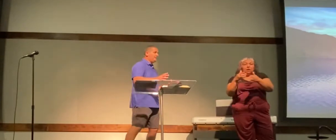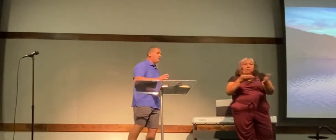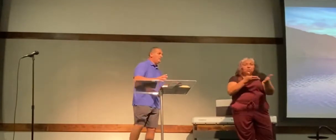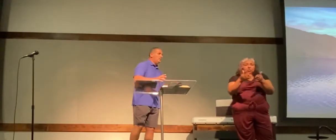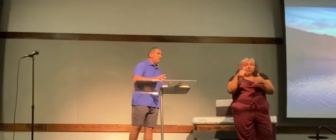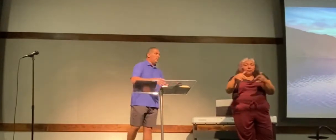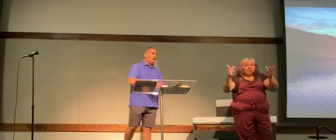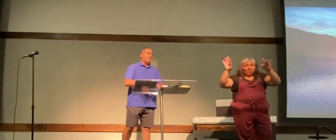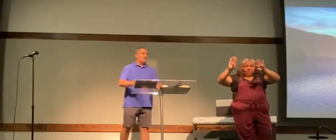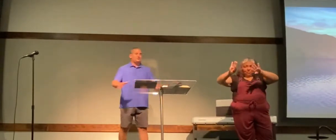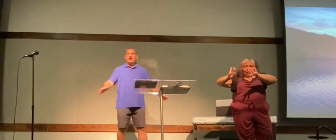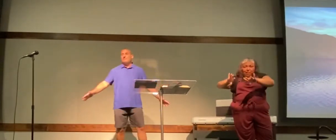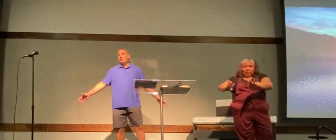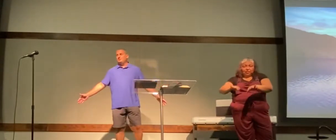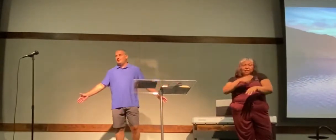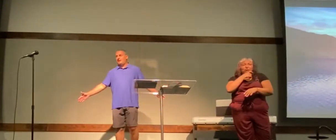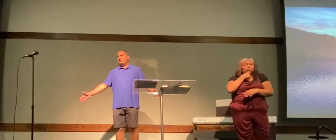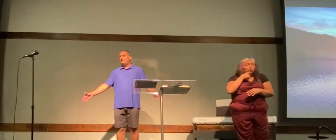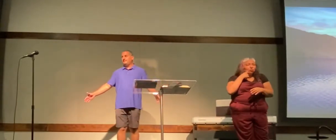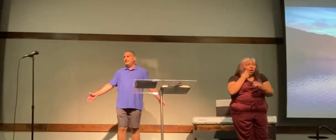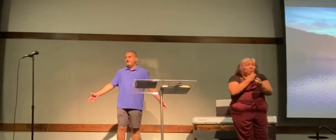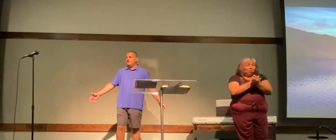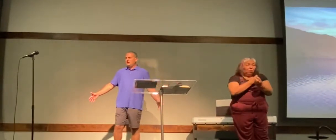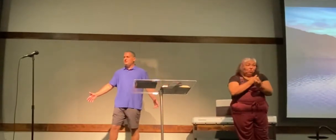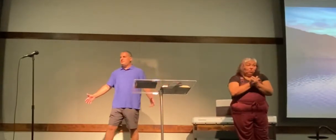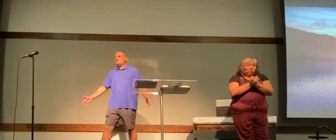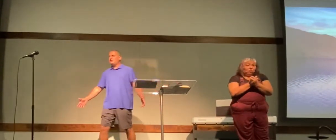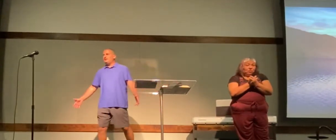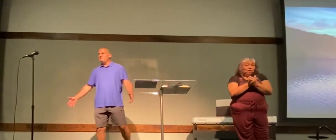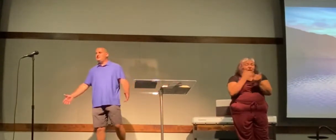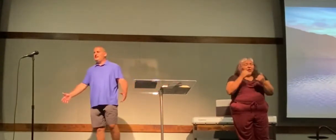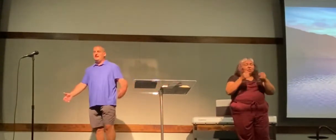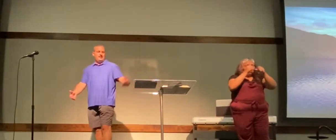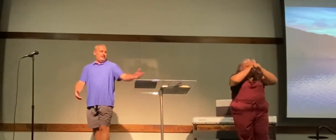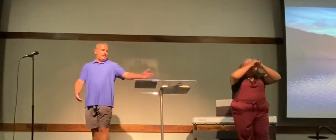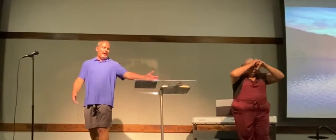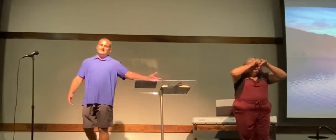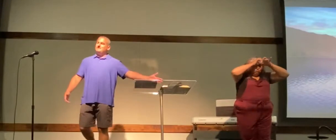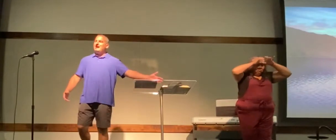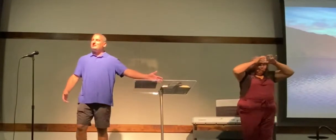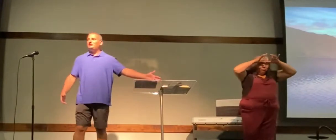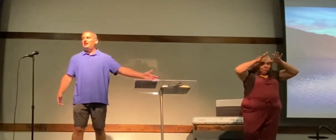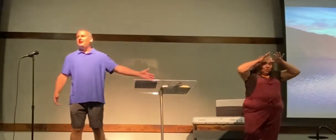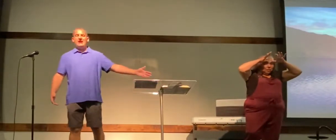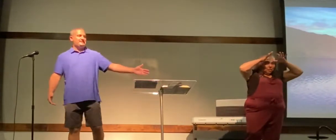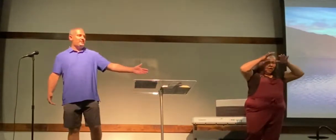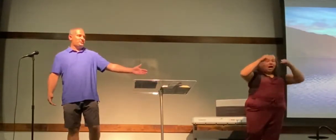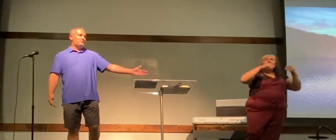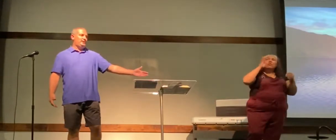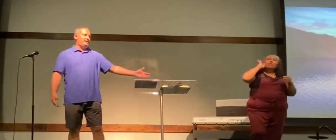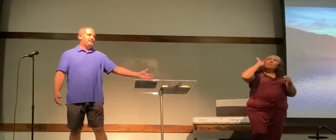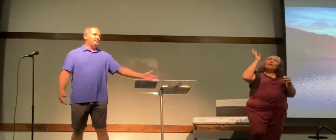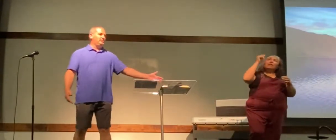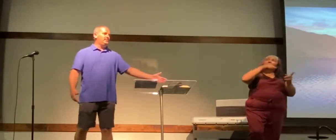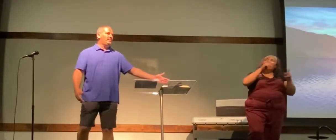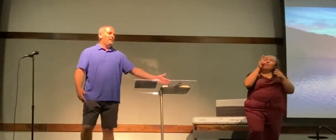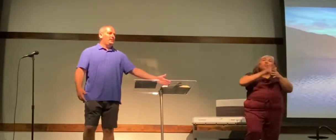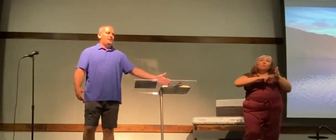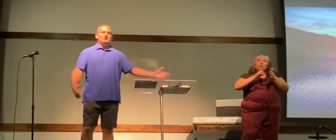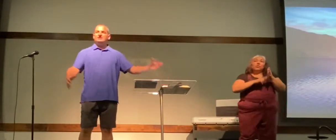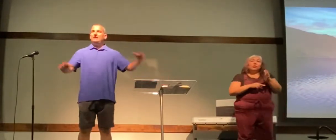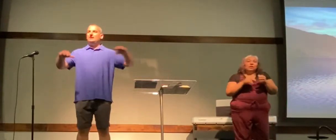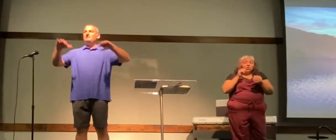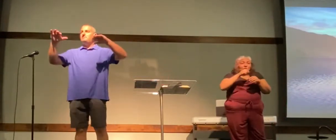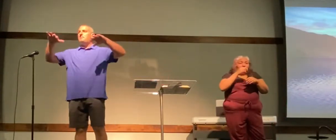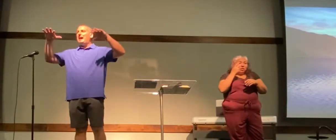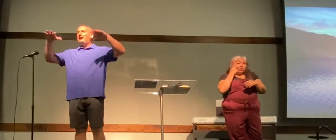valley, where all these dry bones are. Can you picture it? Can you see it? I was imagining it as I was reading it to you. Can